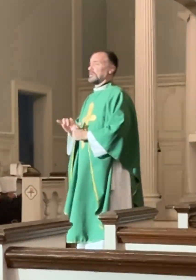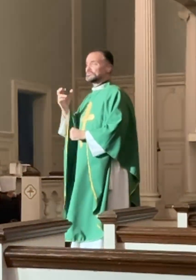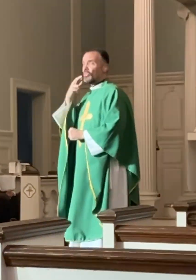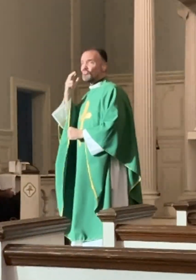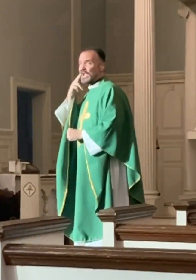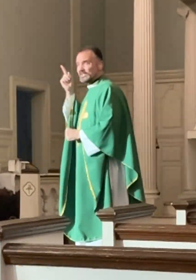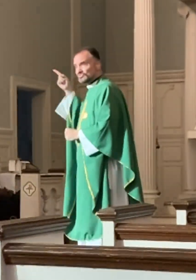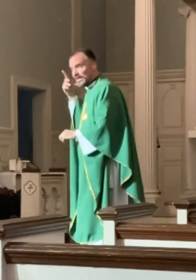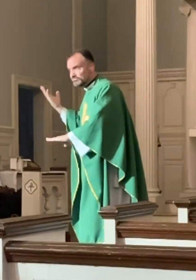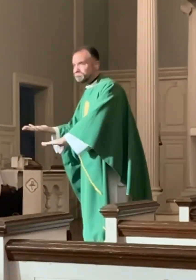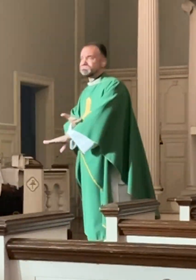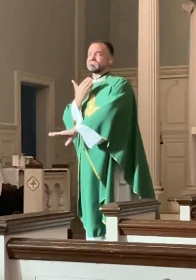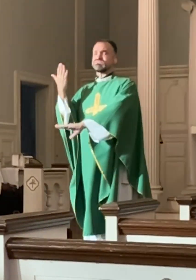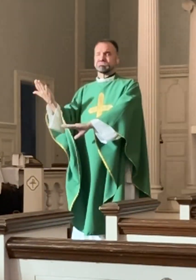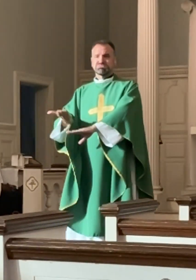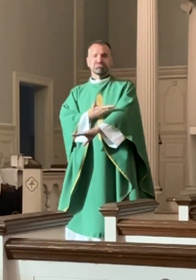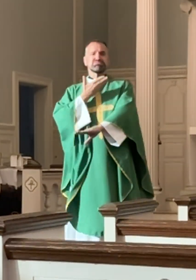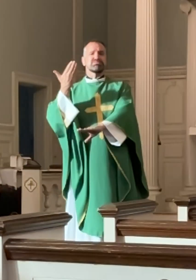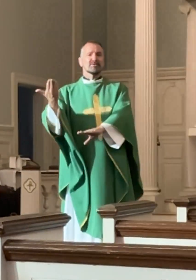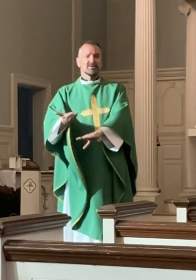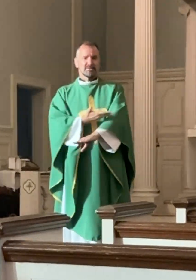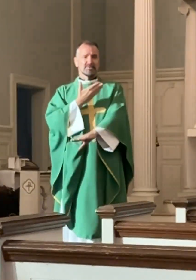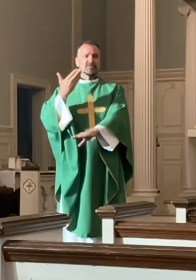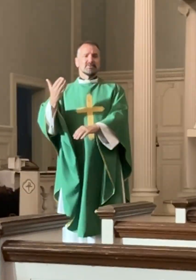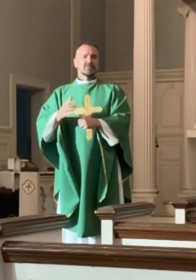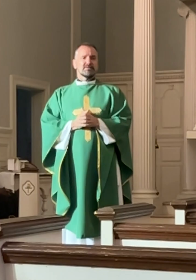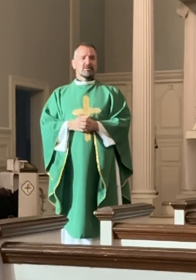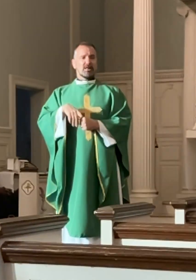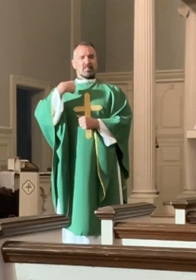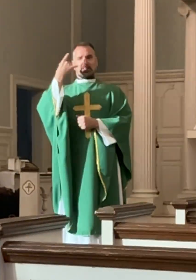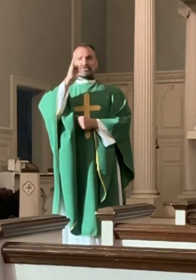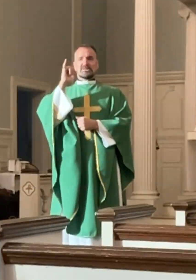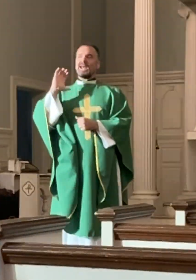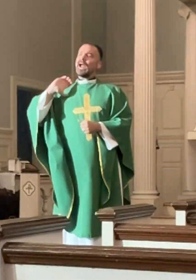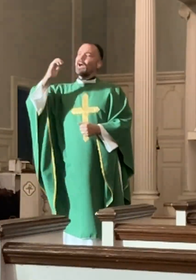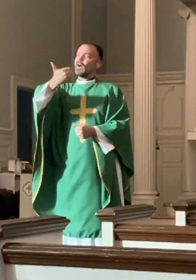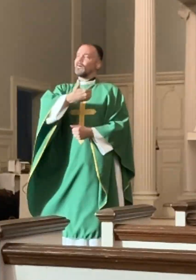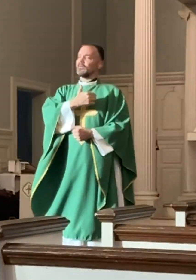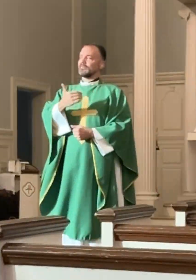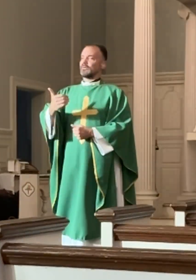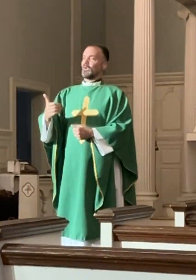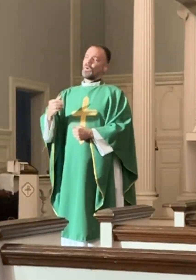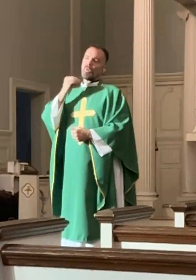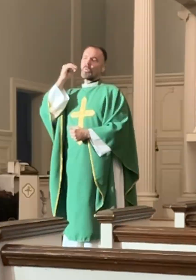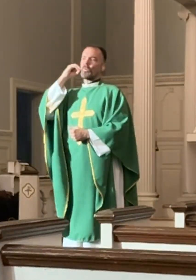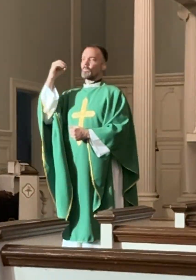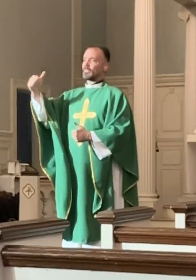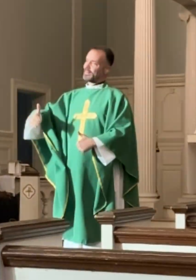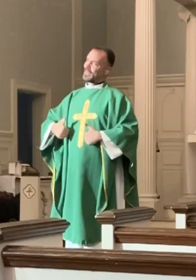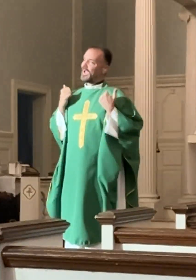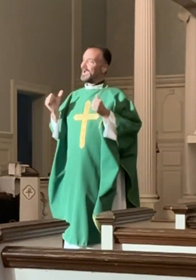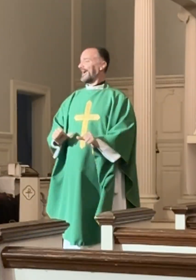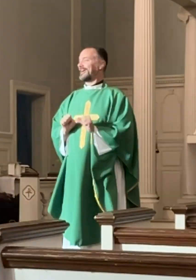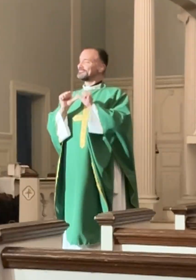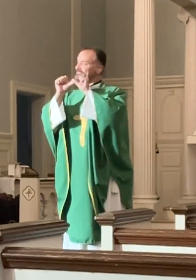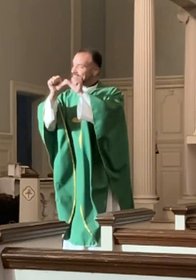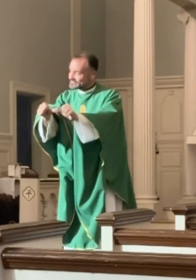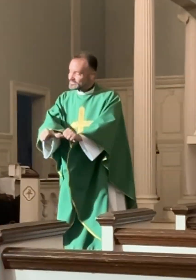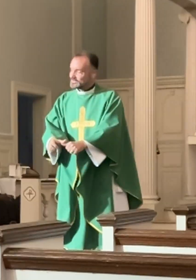renovations. Or look at the church hall downstairs, the basement, and the rectory. It's really starting to